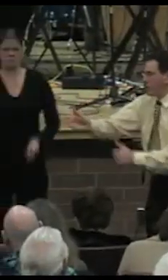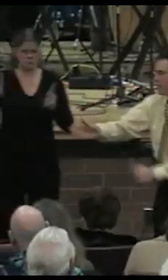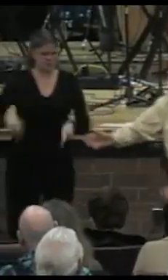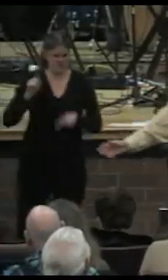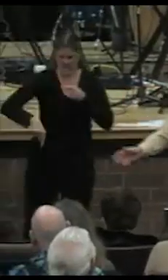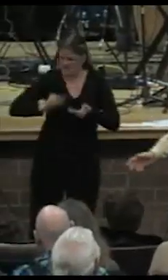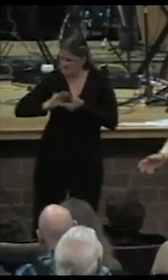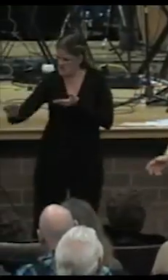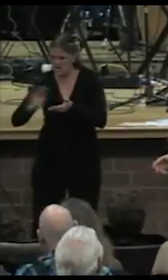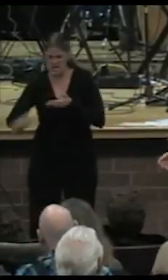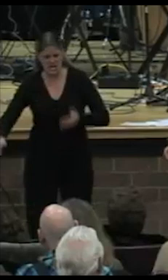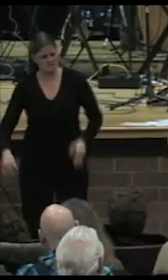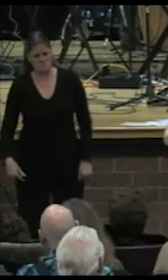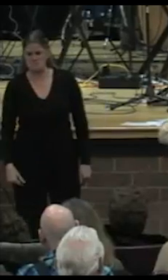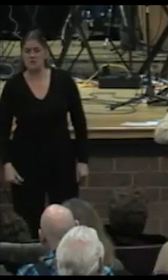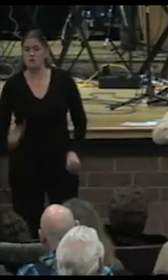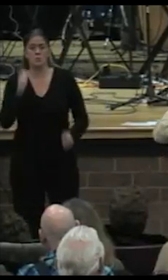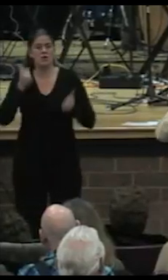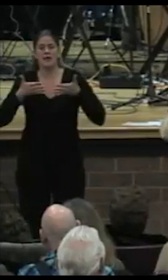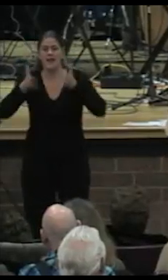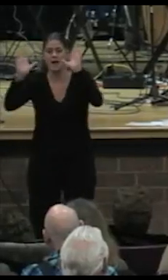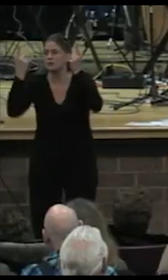conflict with people,